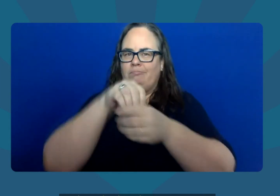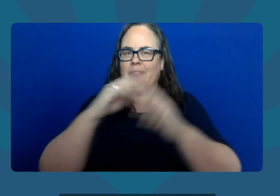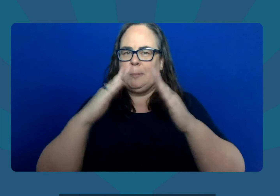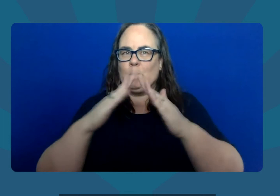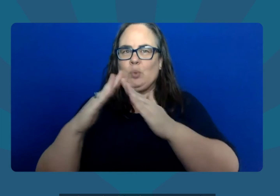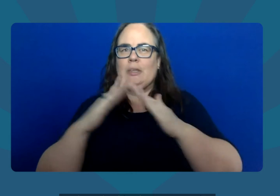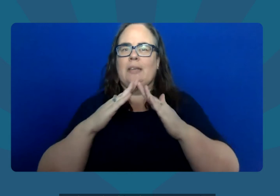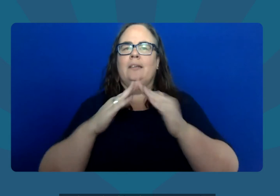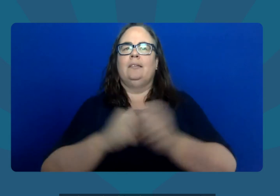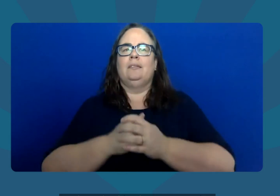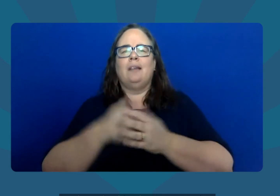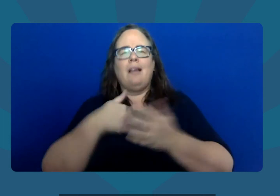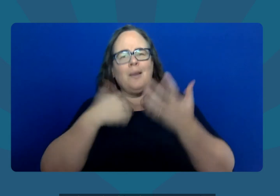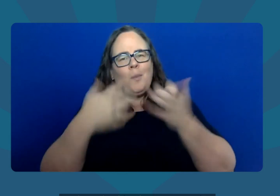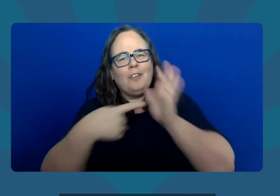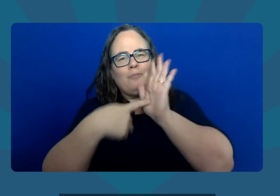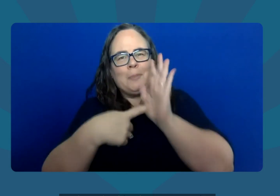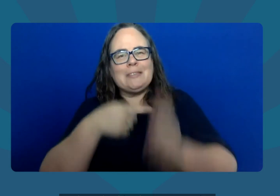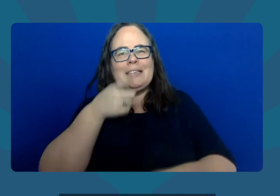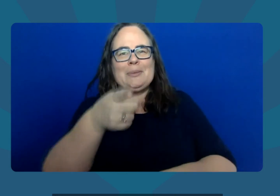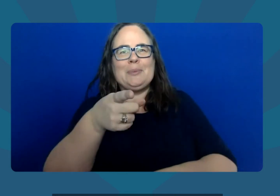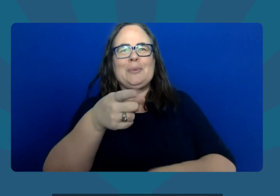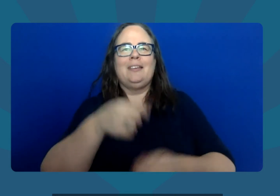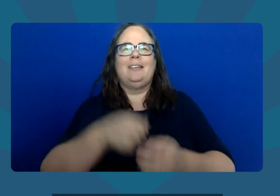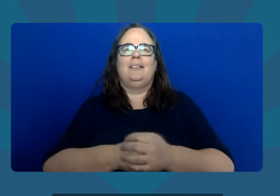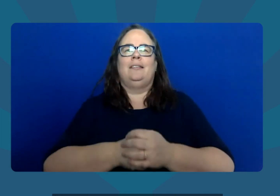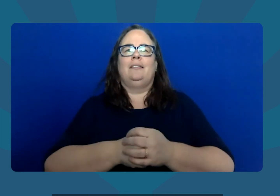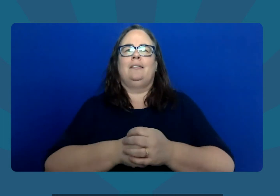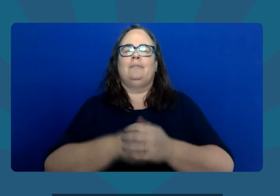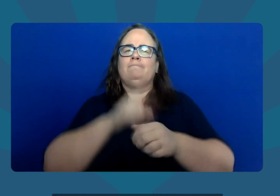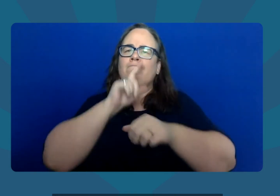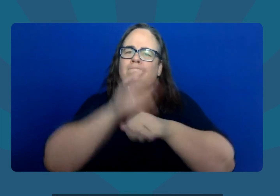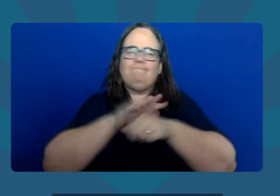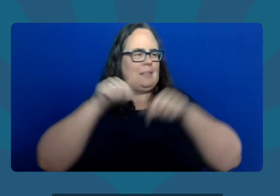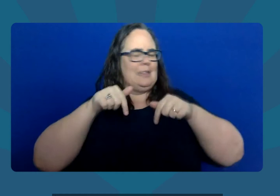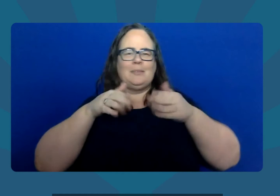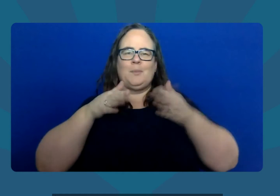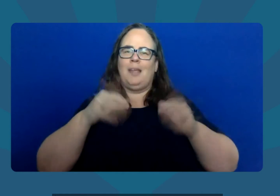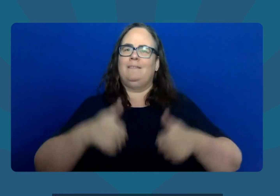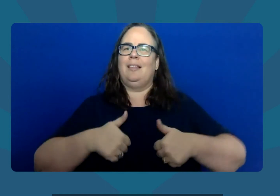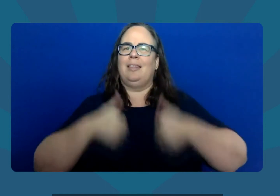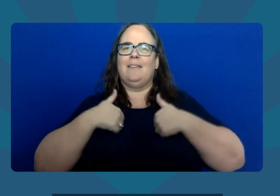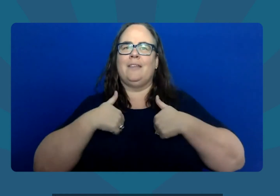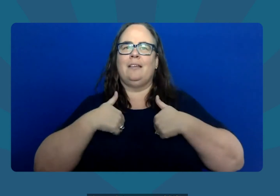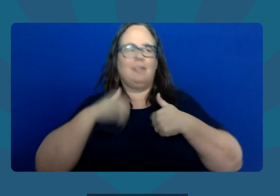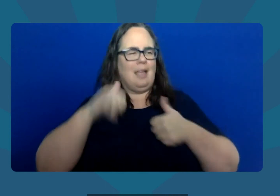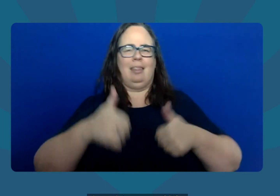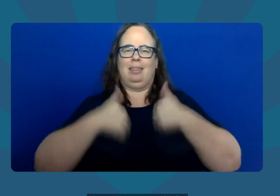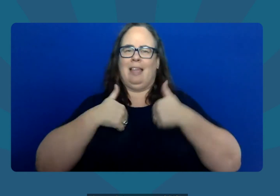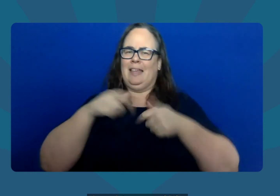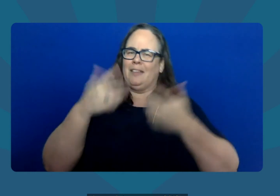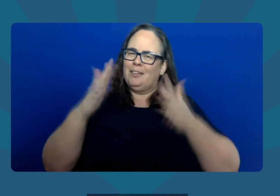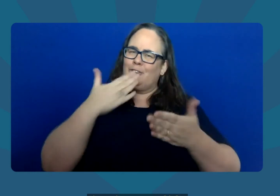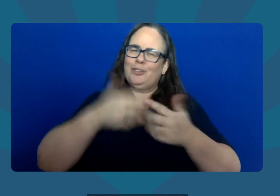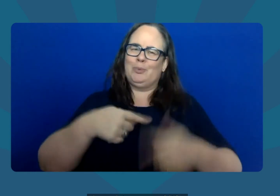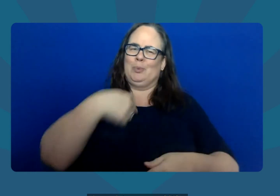family, and worked in the community. I want to represent you, to ensure that this way